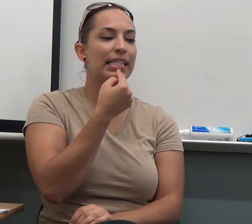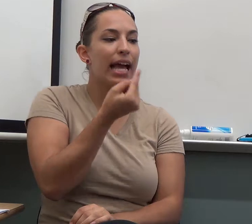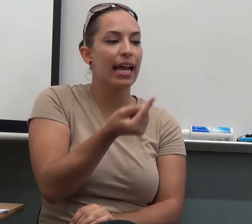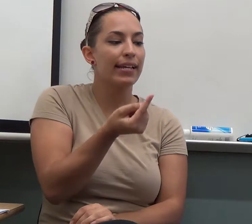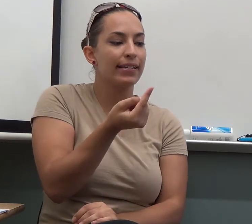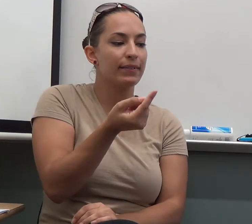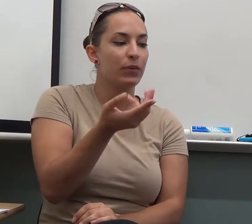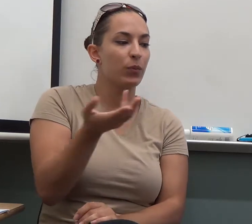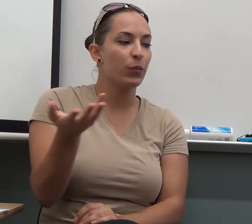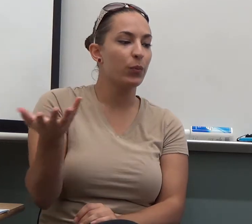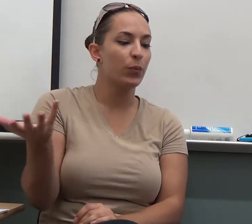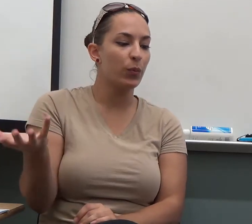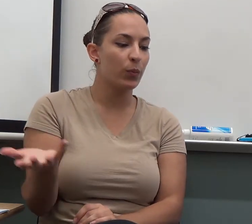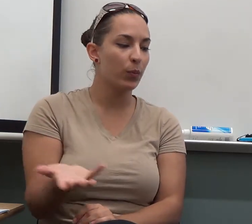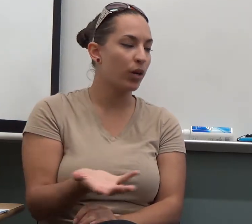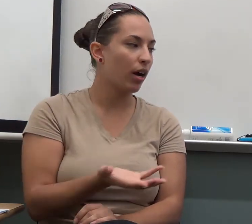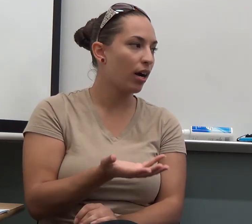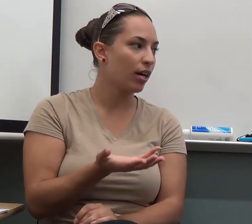what the writer